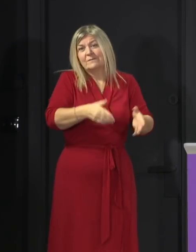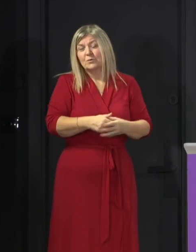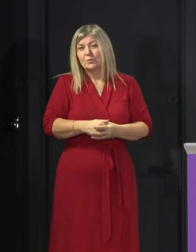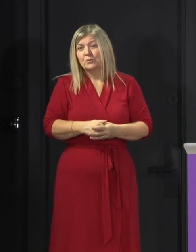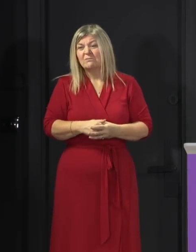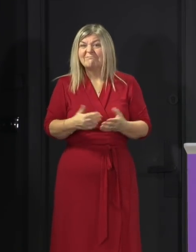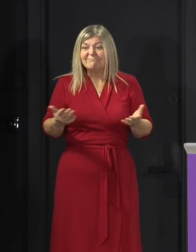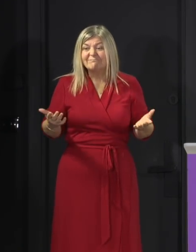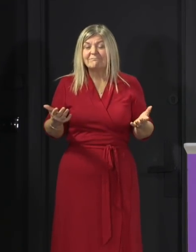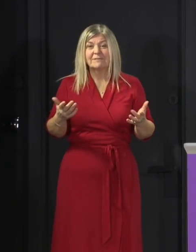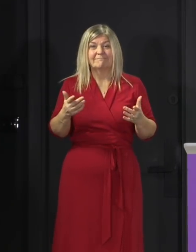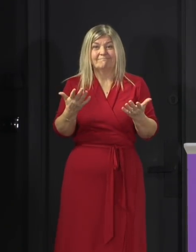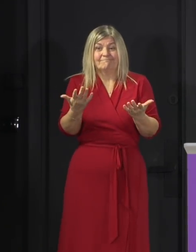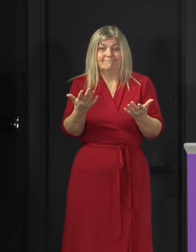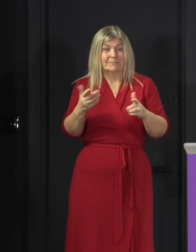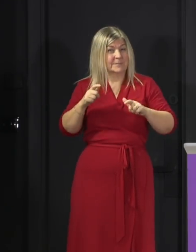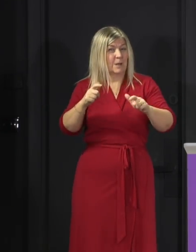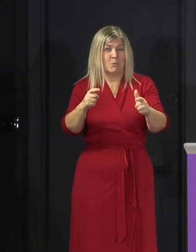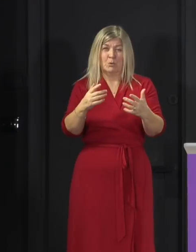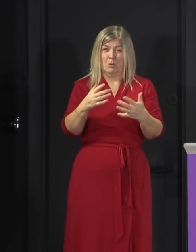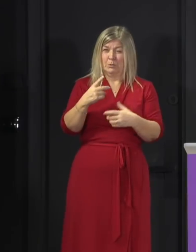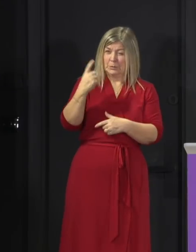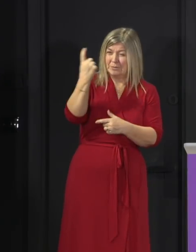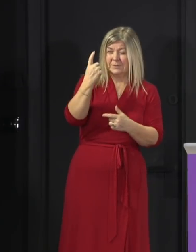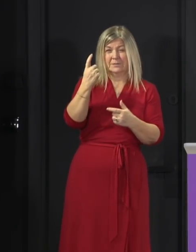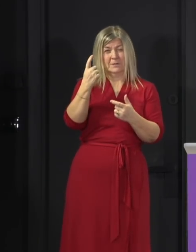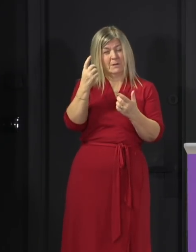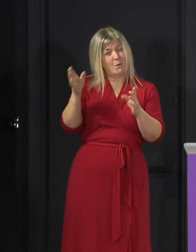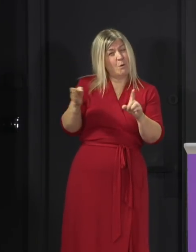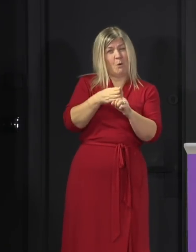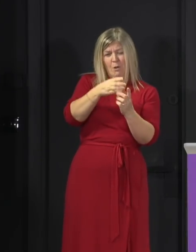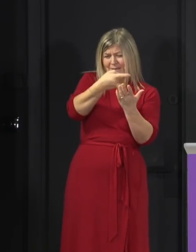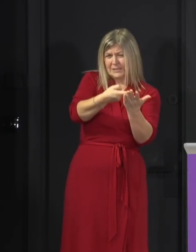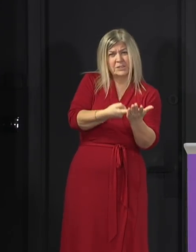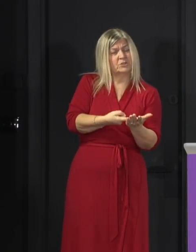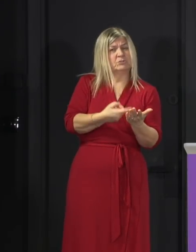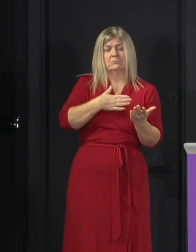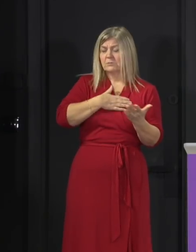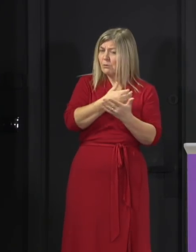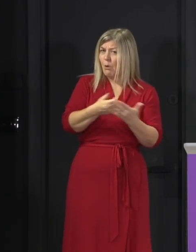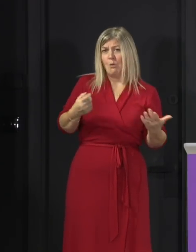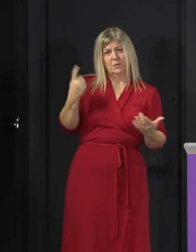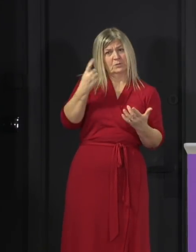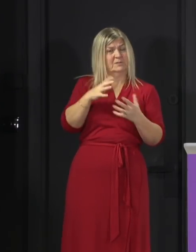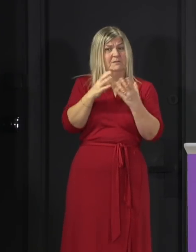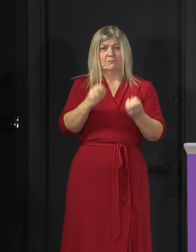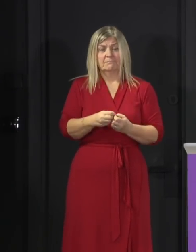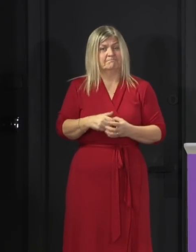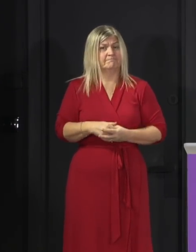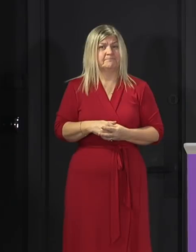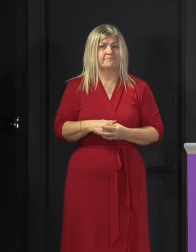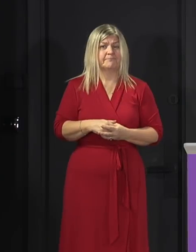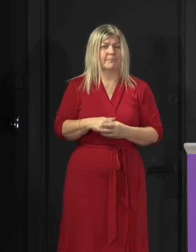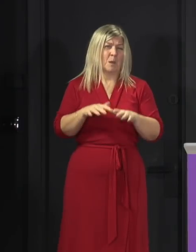we continue to think very carefully about all of these decisions literally every single day. In terms of the Public